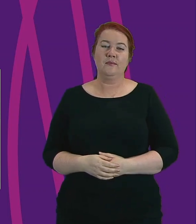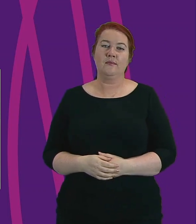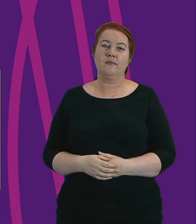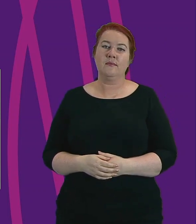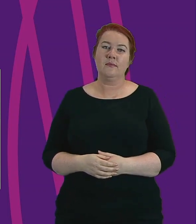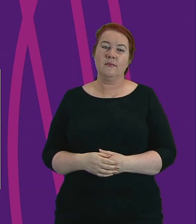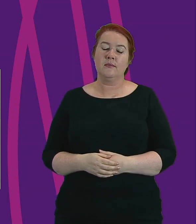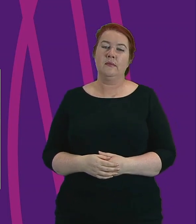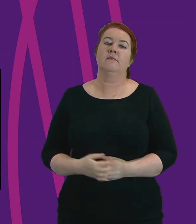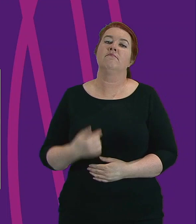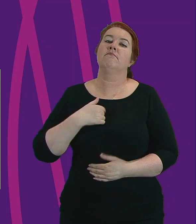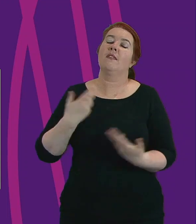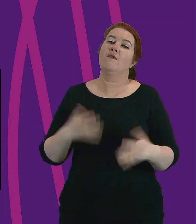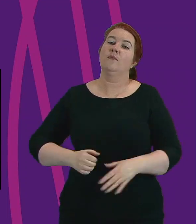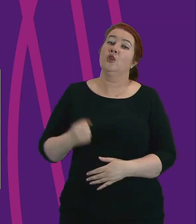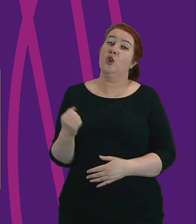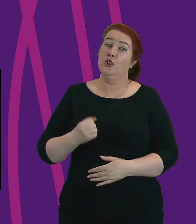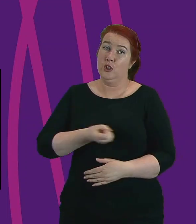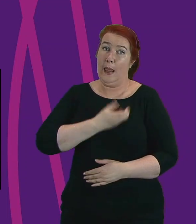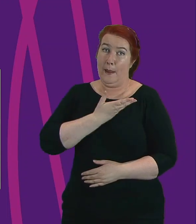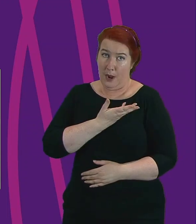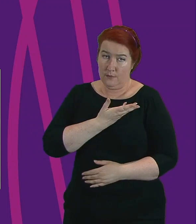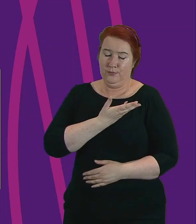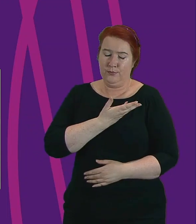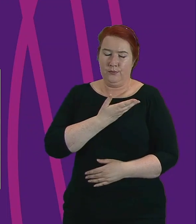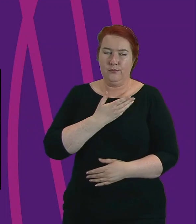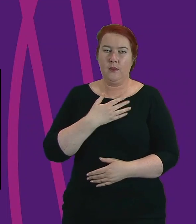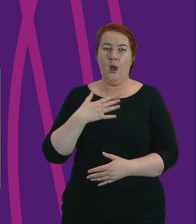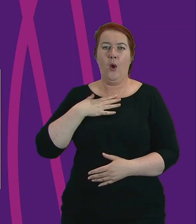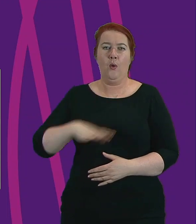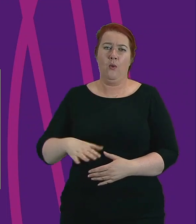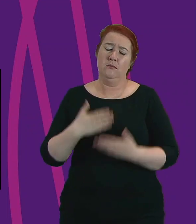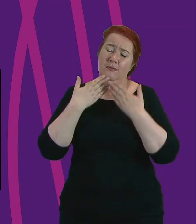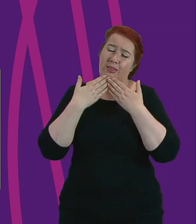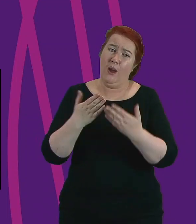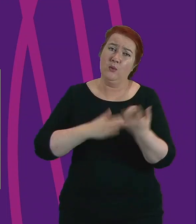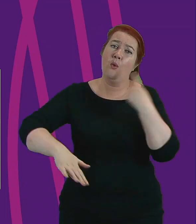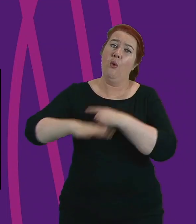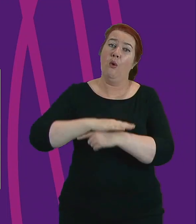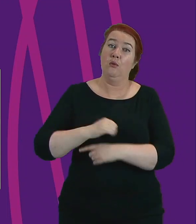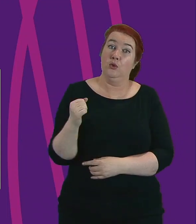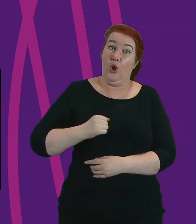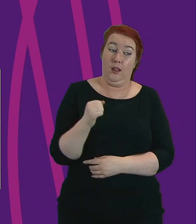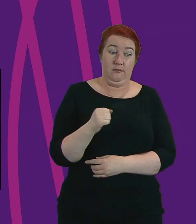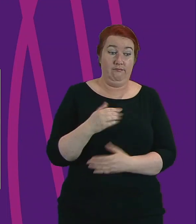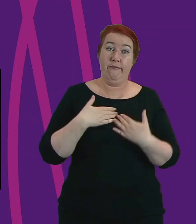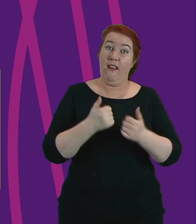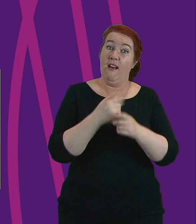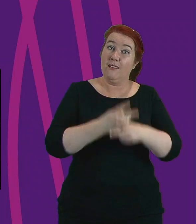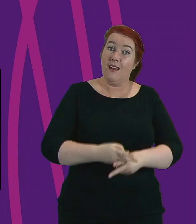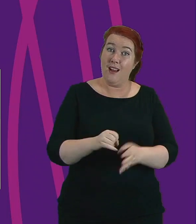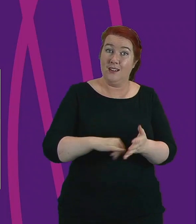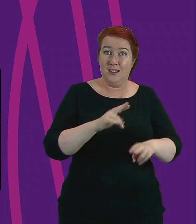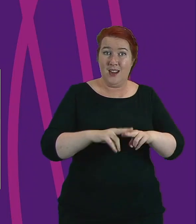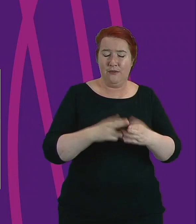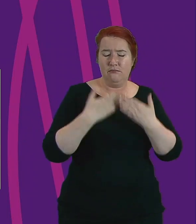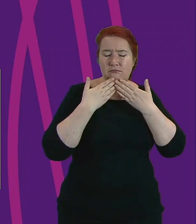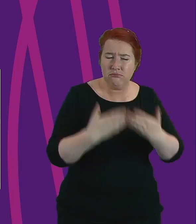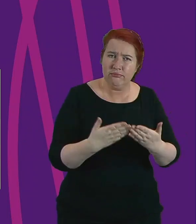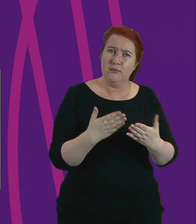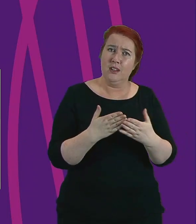of Scottish Labour, I want to begin by thanking all of Scotland's healthcare staff for their service to our country during this